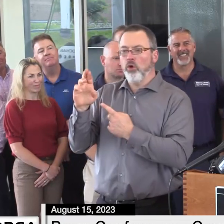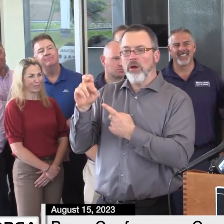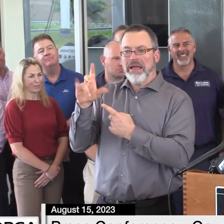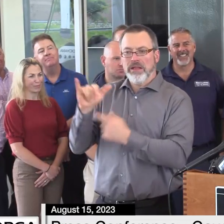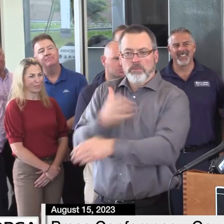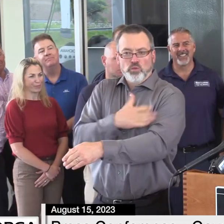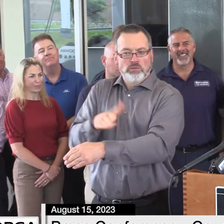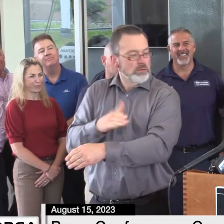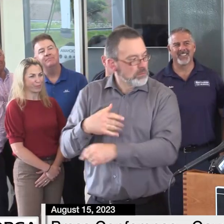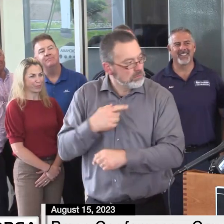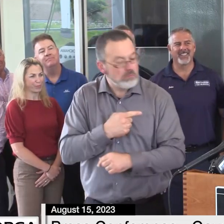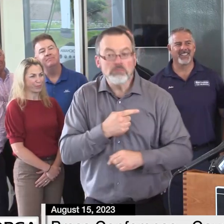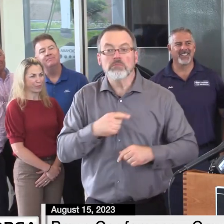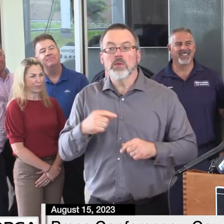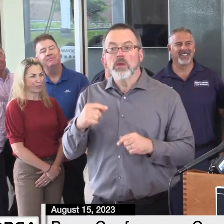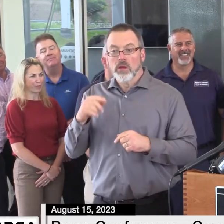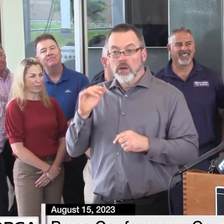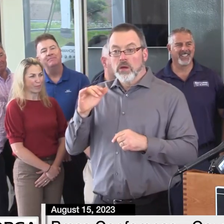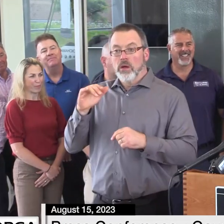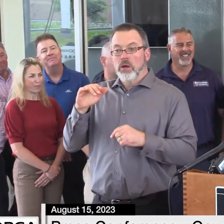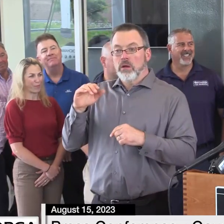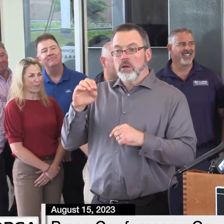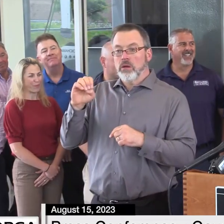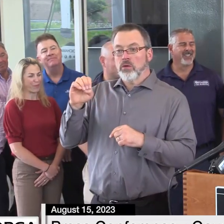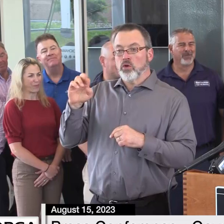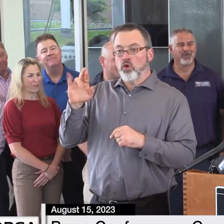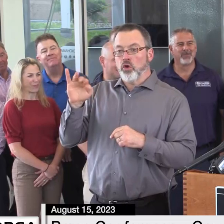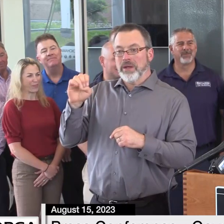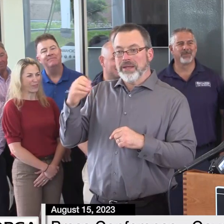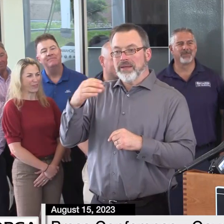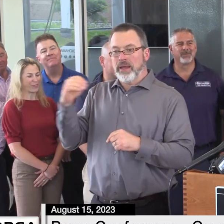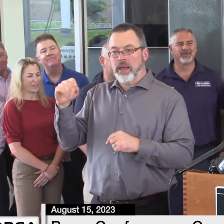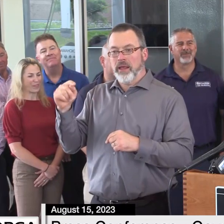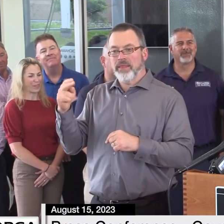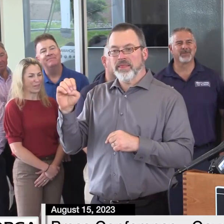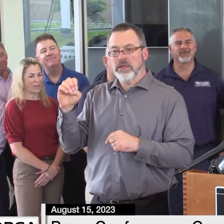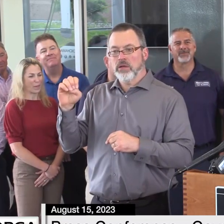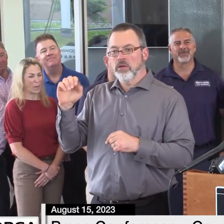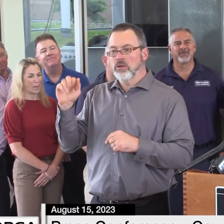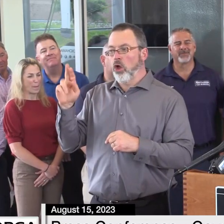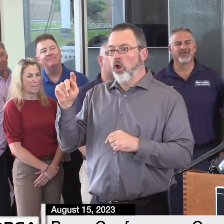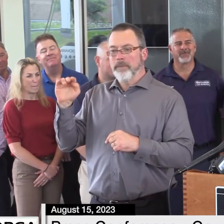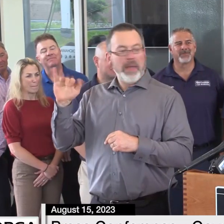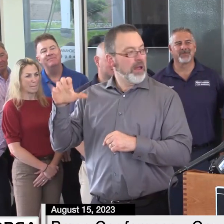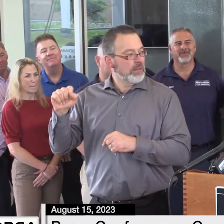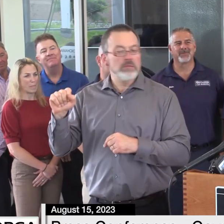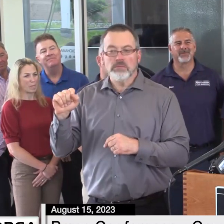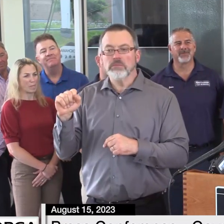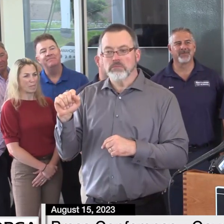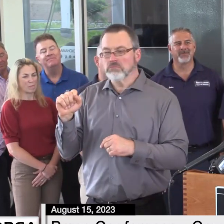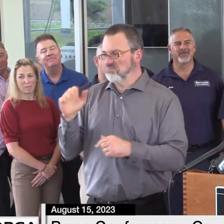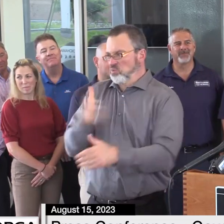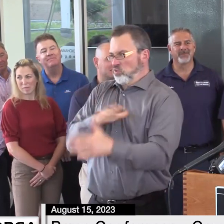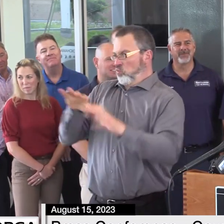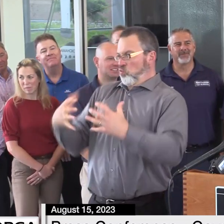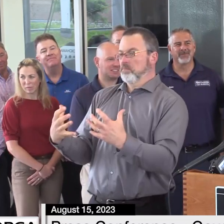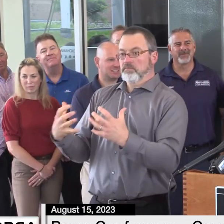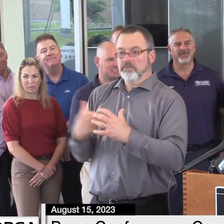was called the Ernie and the Automatics. And I was telling my press secretary